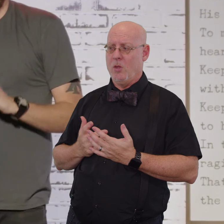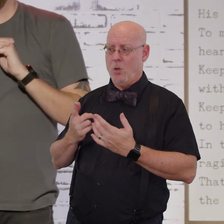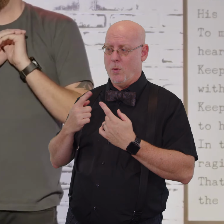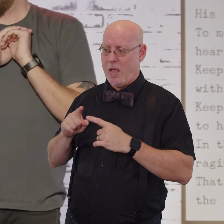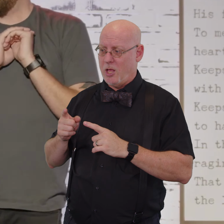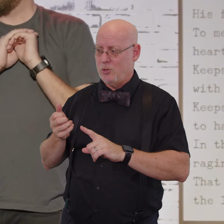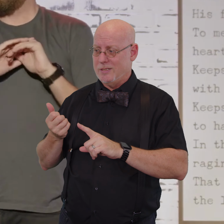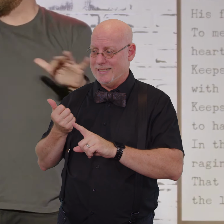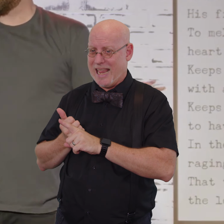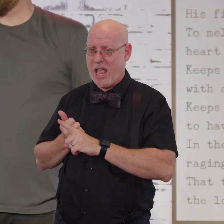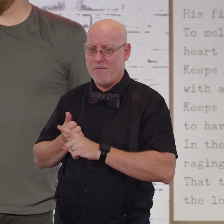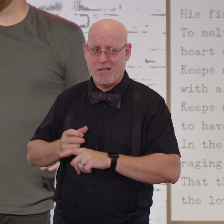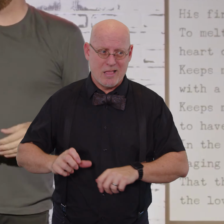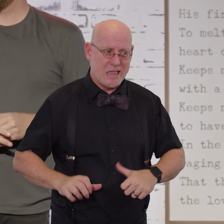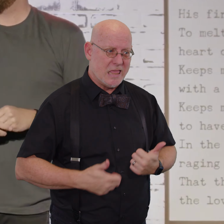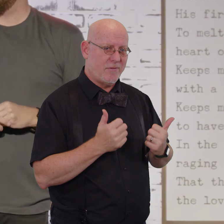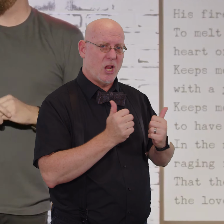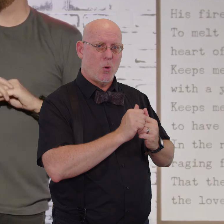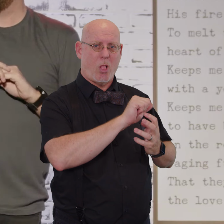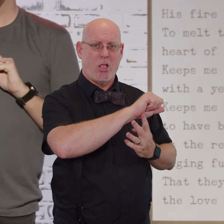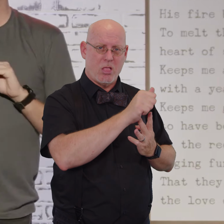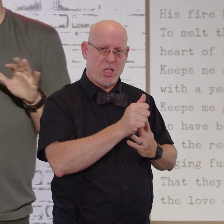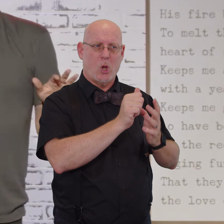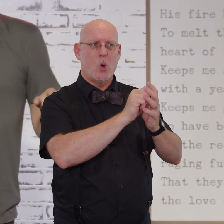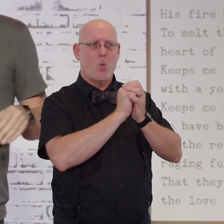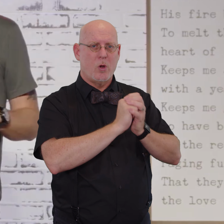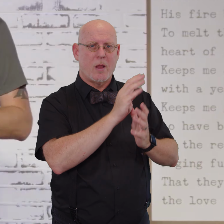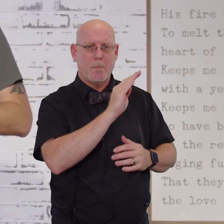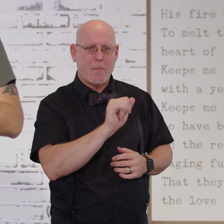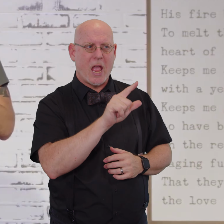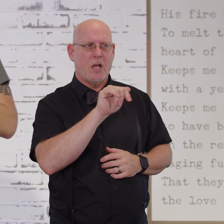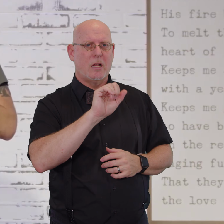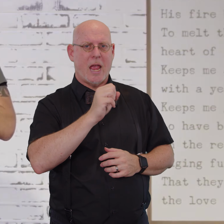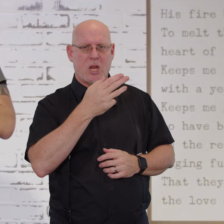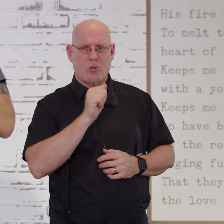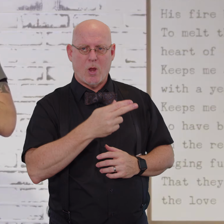and all the while living with her lovers and worshiping Baal and Asheroth